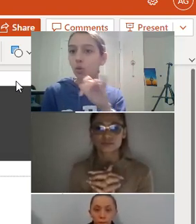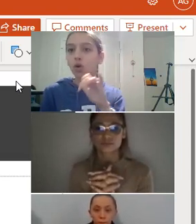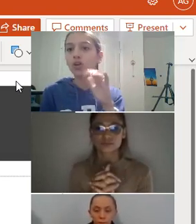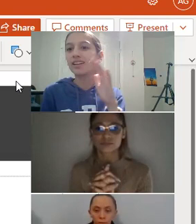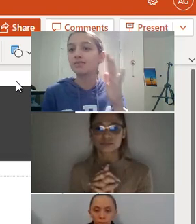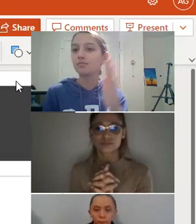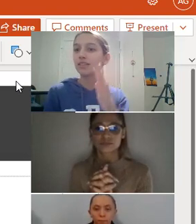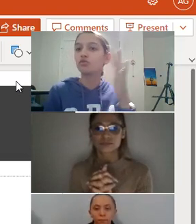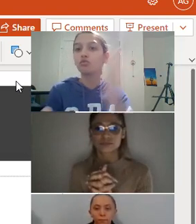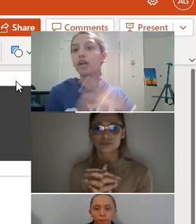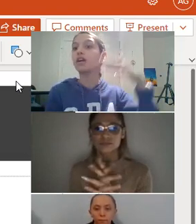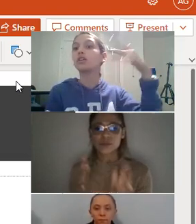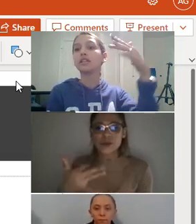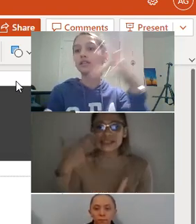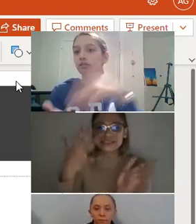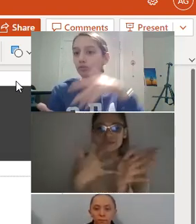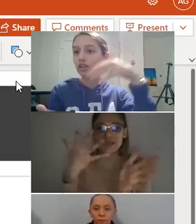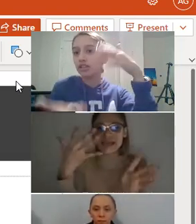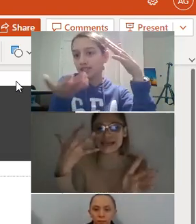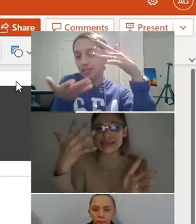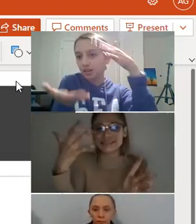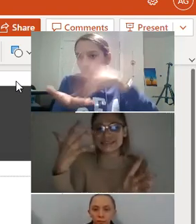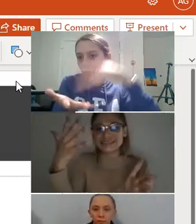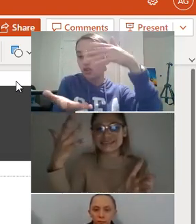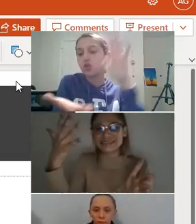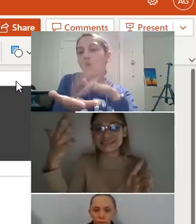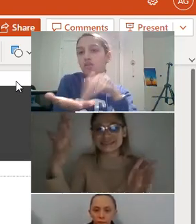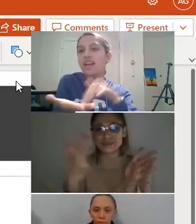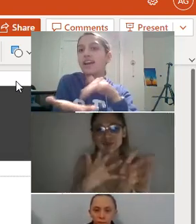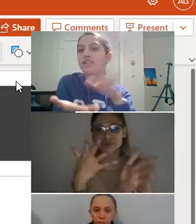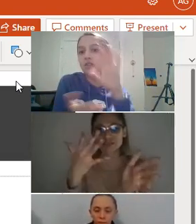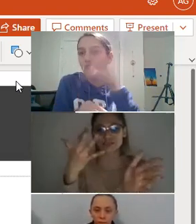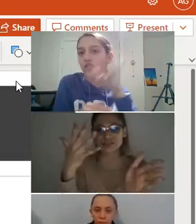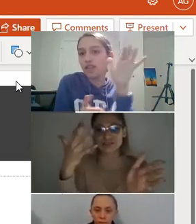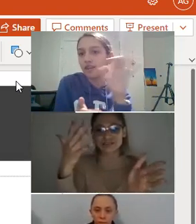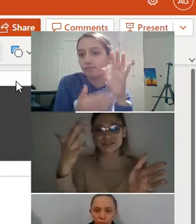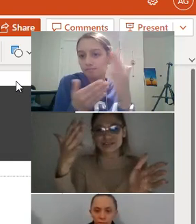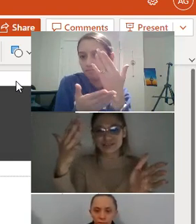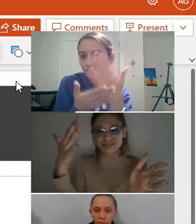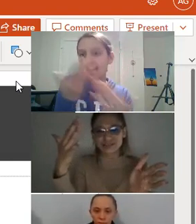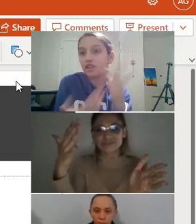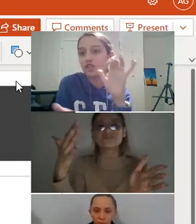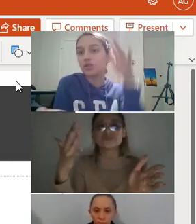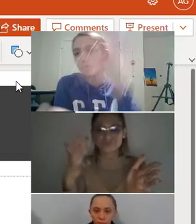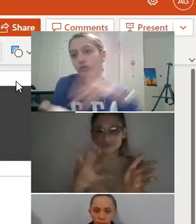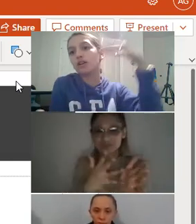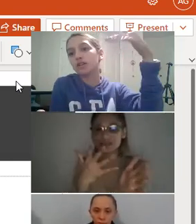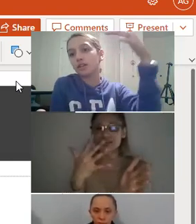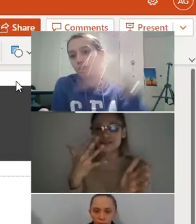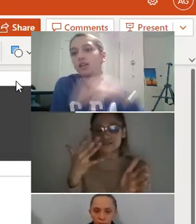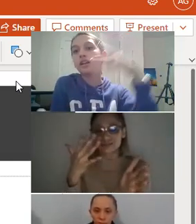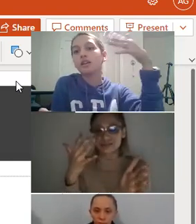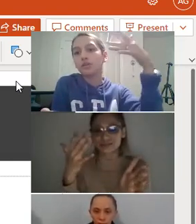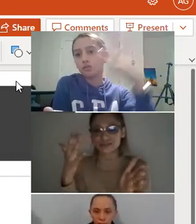rarely or like rarely. It's like also on the hand too, like